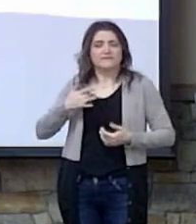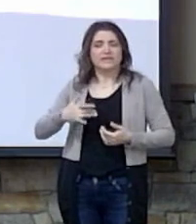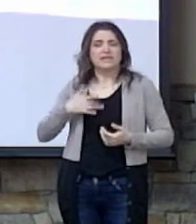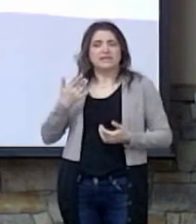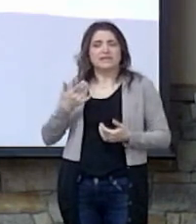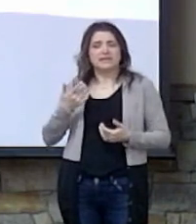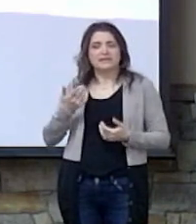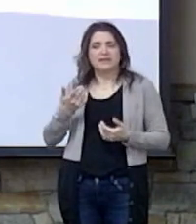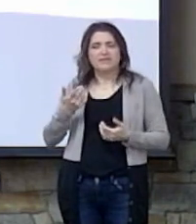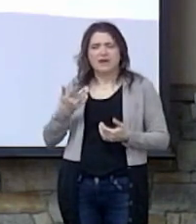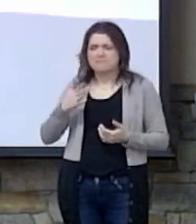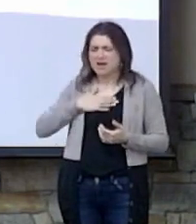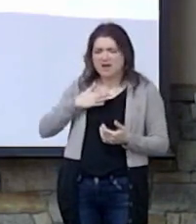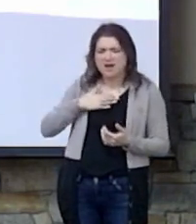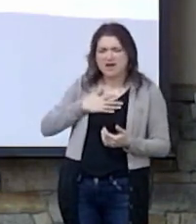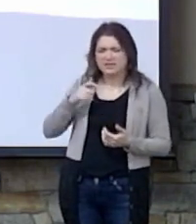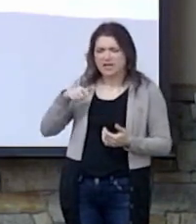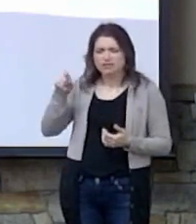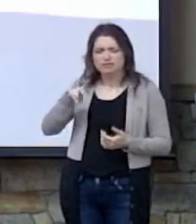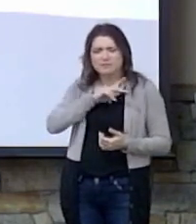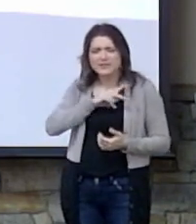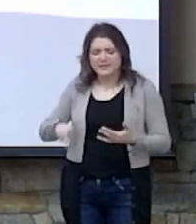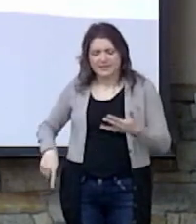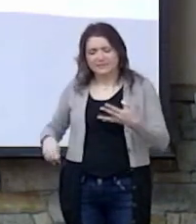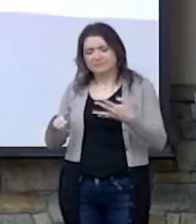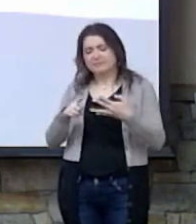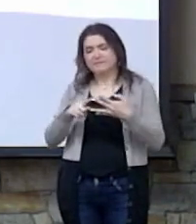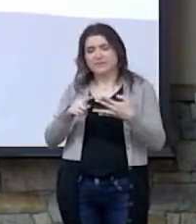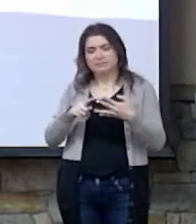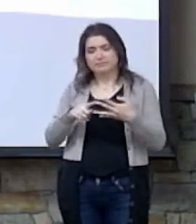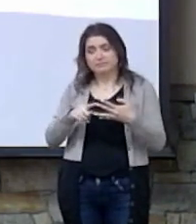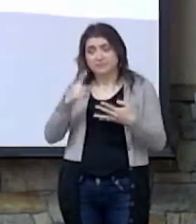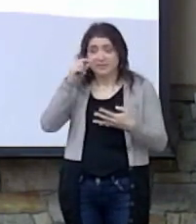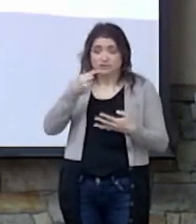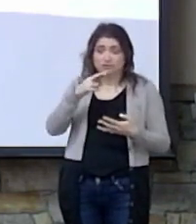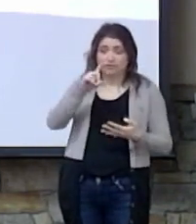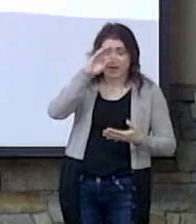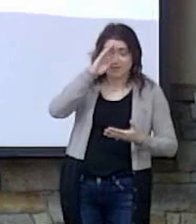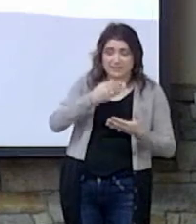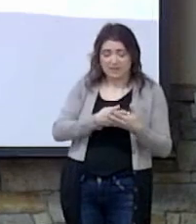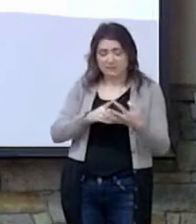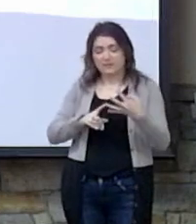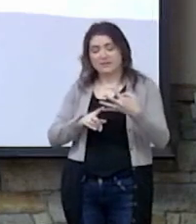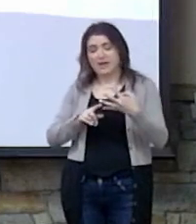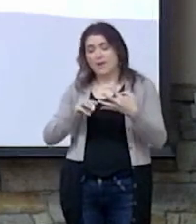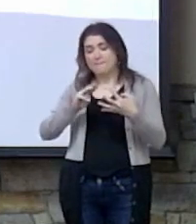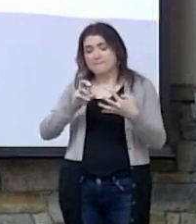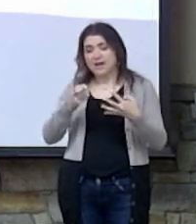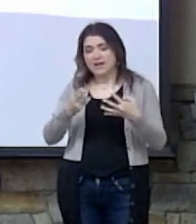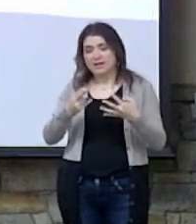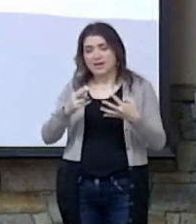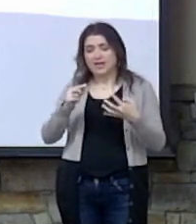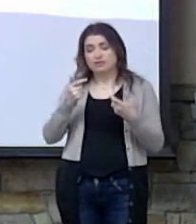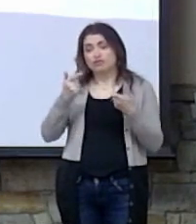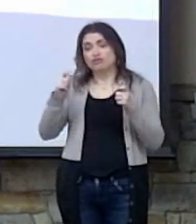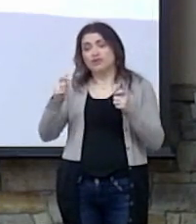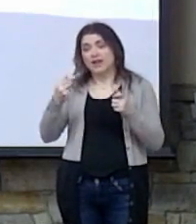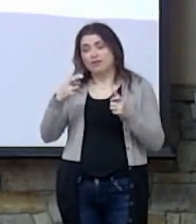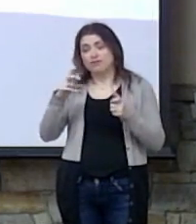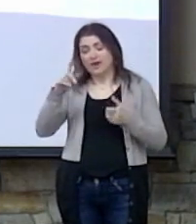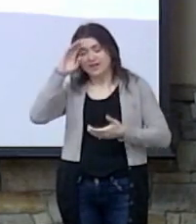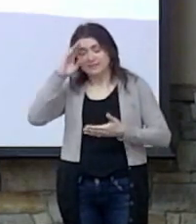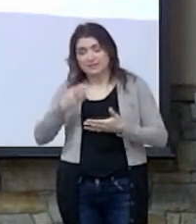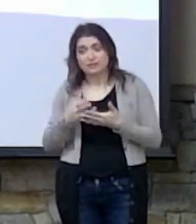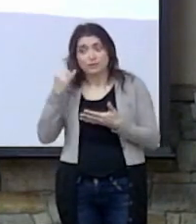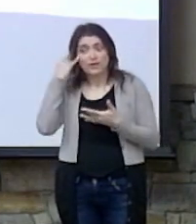was rightfully theirs. Mephibosheth as Saul's grandson, and now Micah as the great-grandson, if they had desires